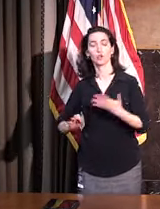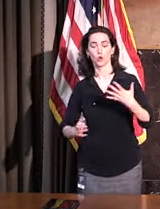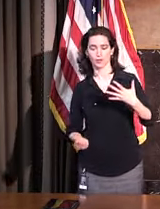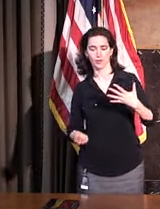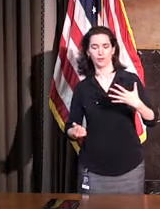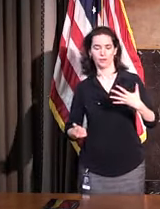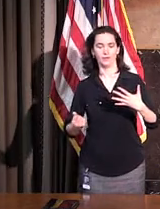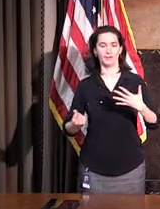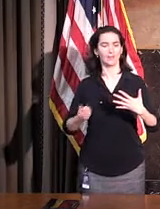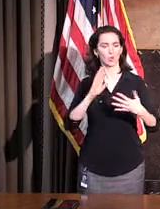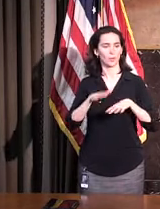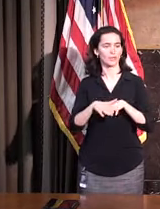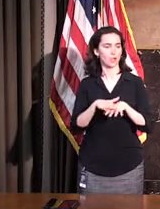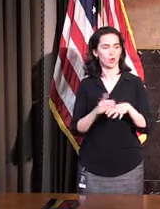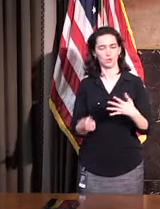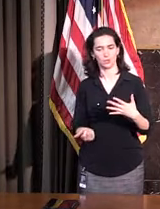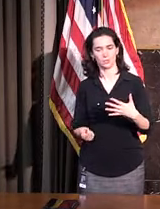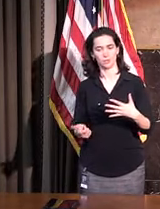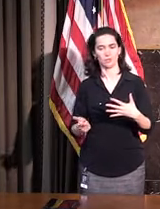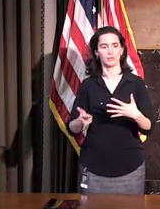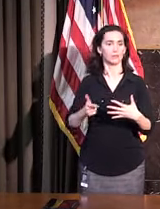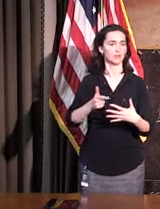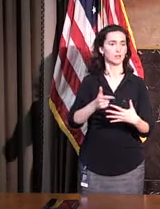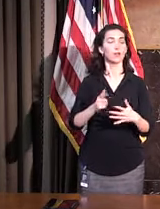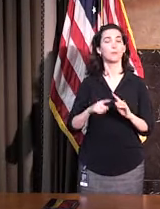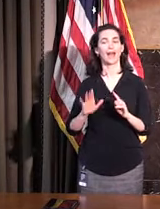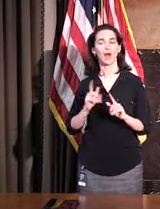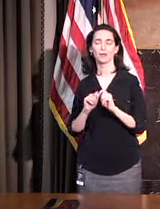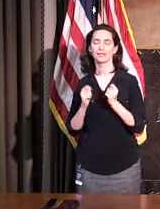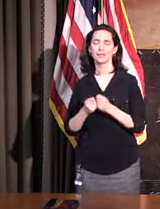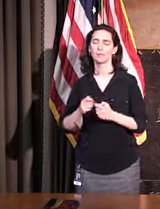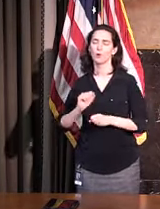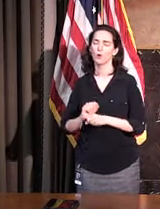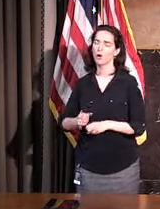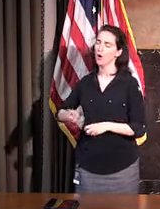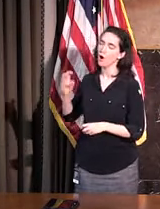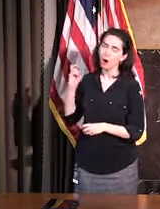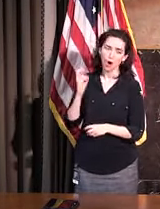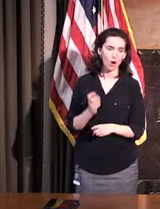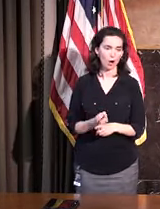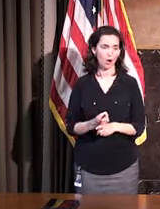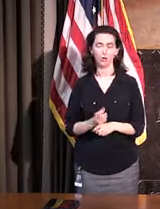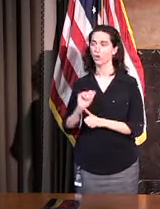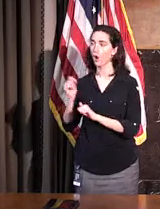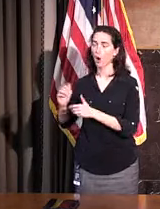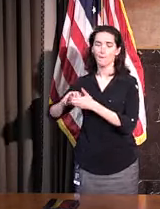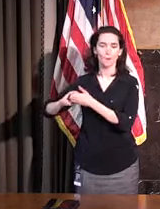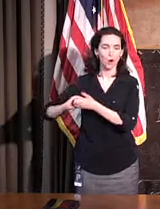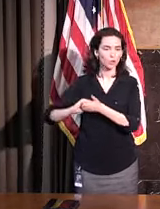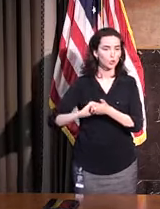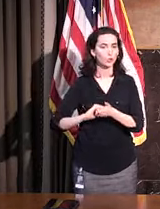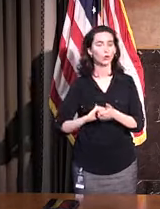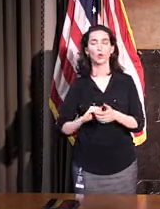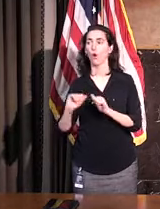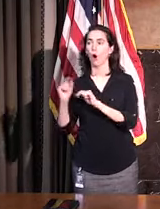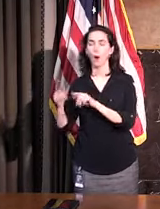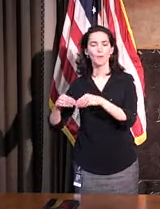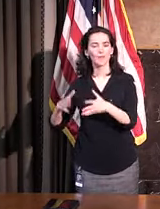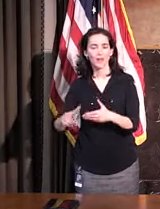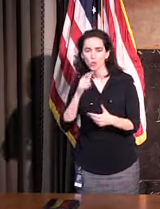back. I will tell you that our team is working extremely hard with all of our partners, including all of the enrolled